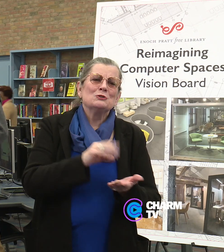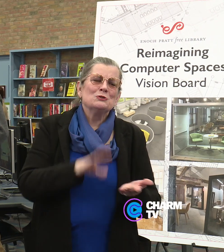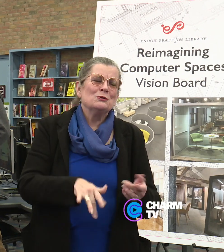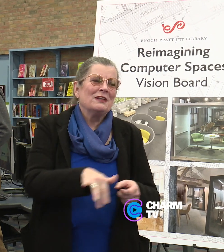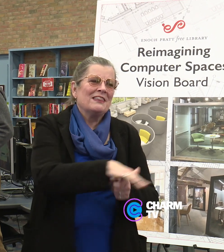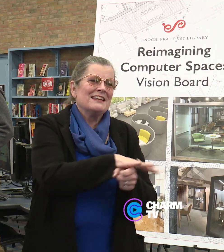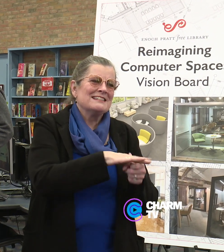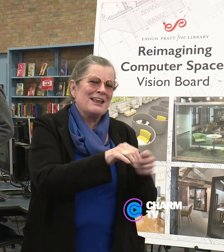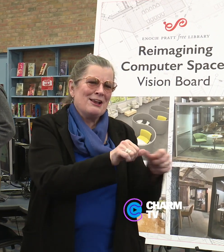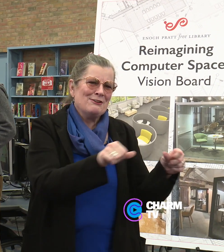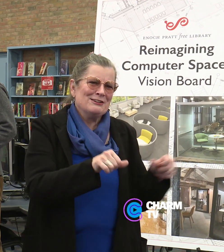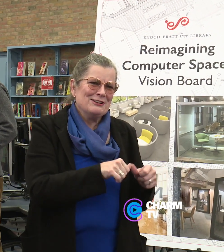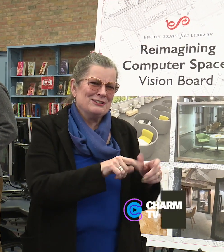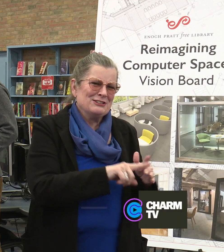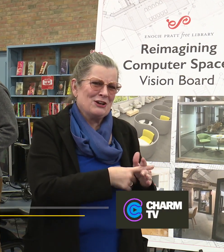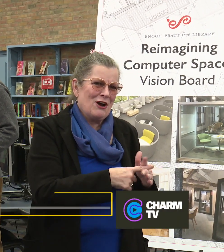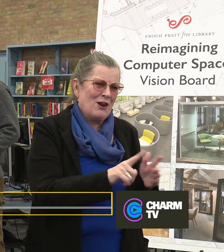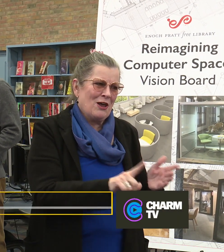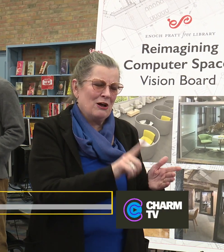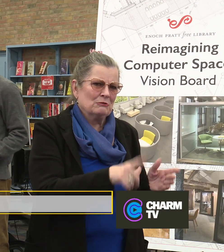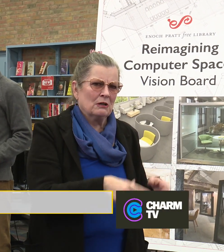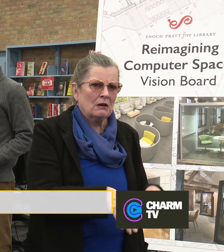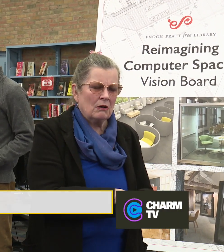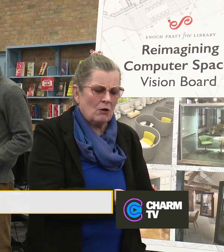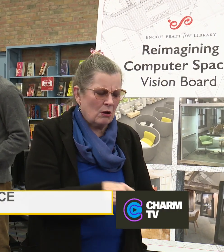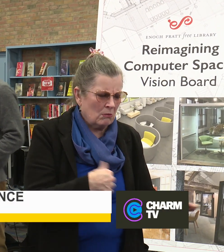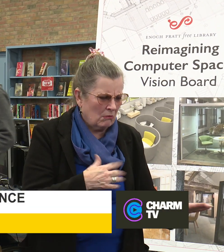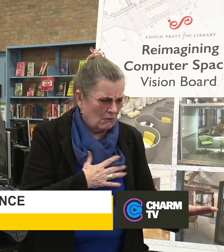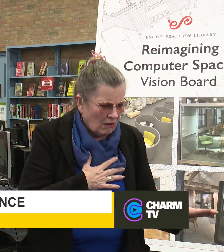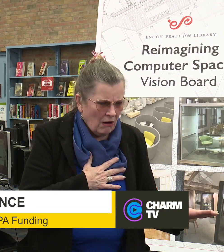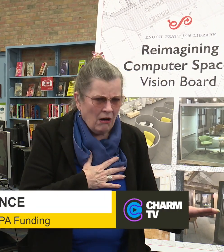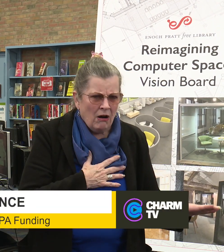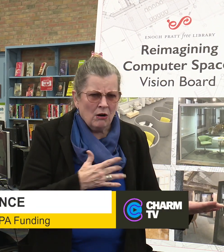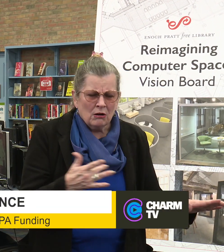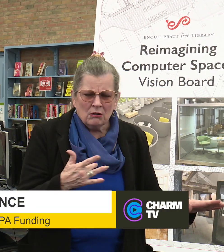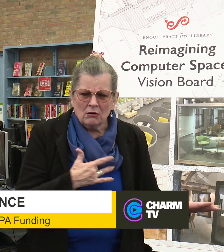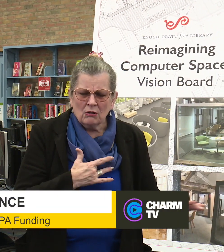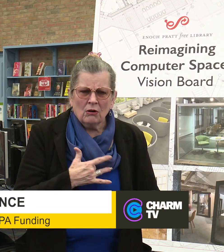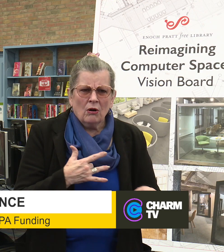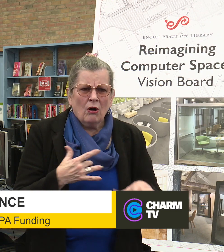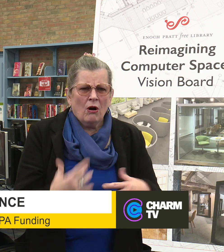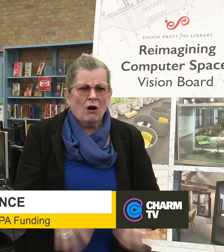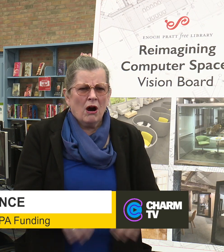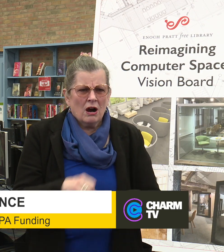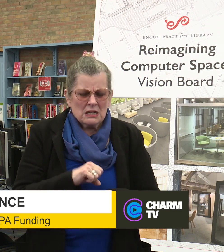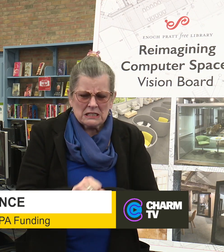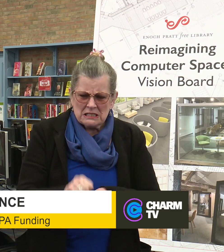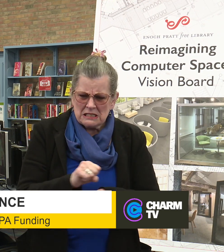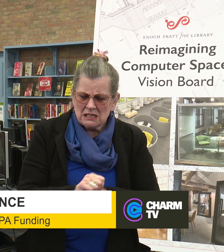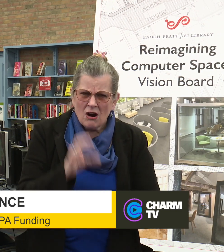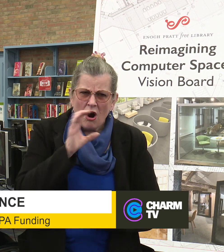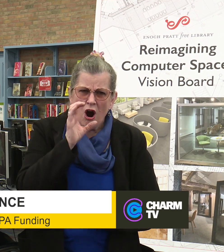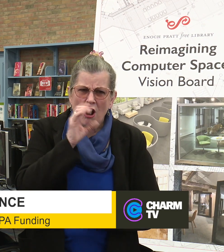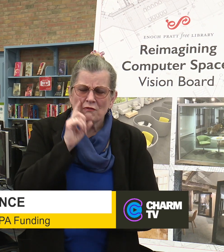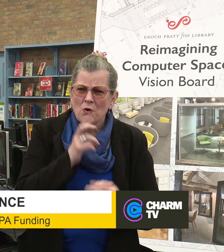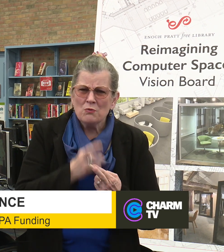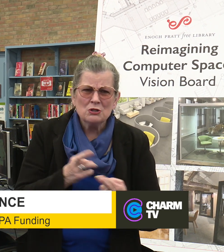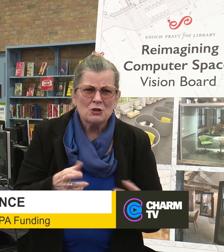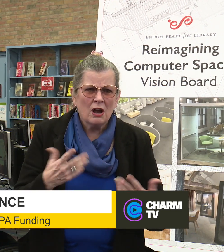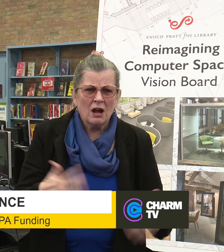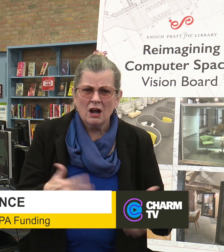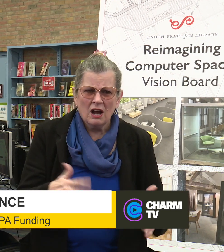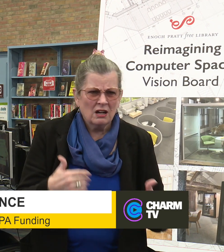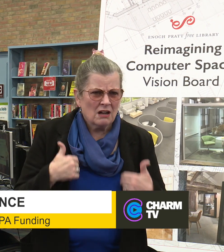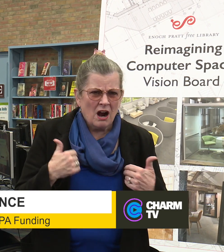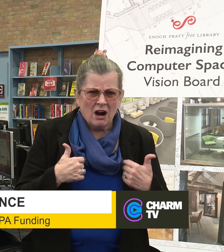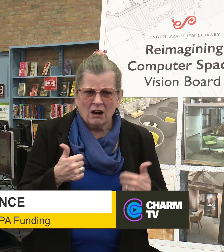original Park Heights Library closed. And I remember how much more difficult it got for me from having to go from Park Heights to